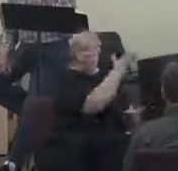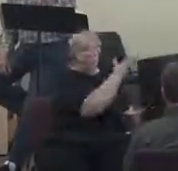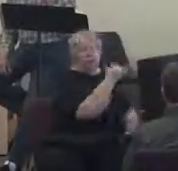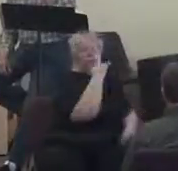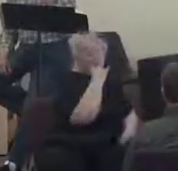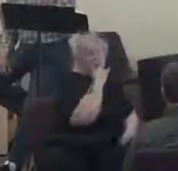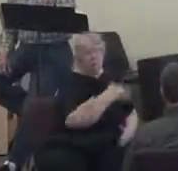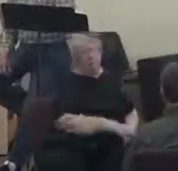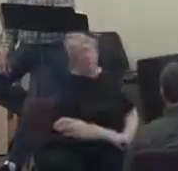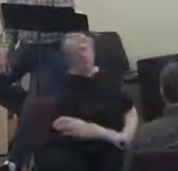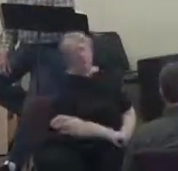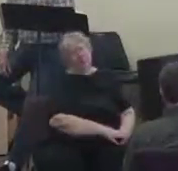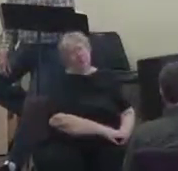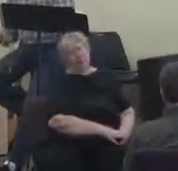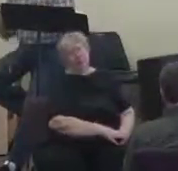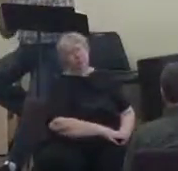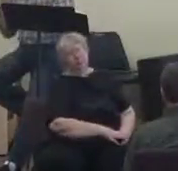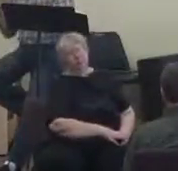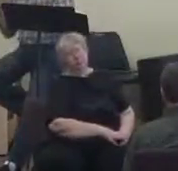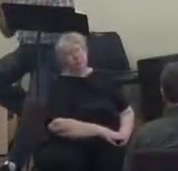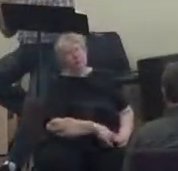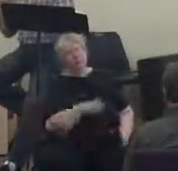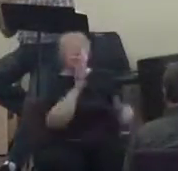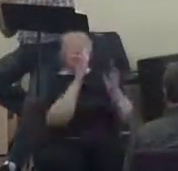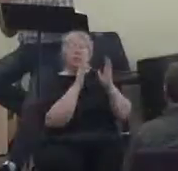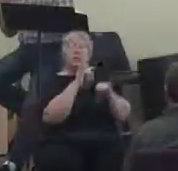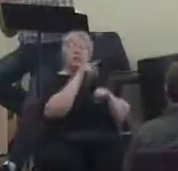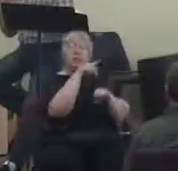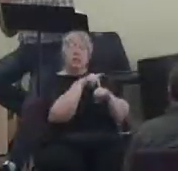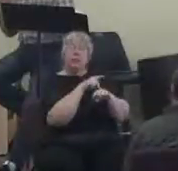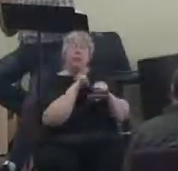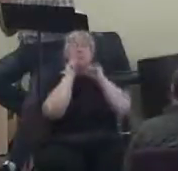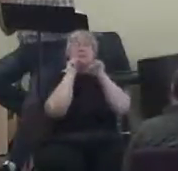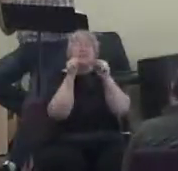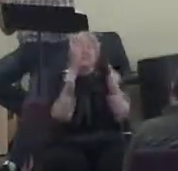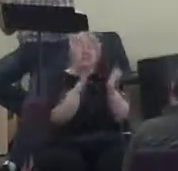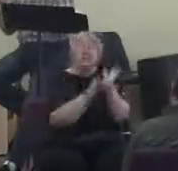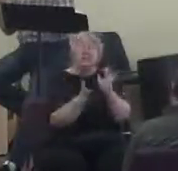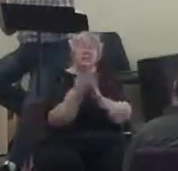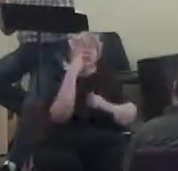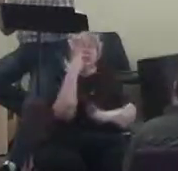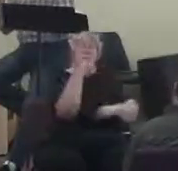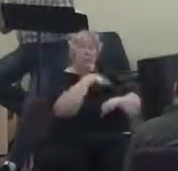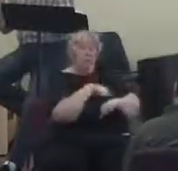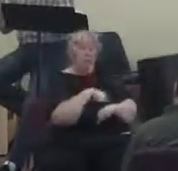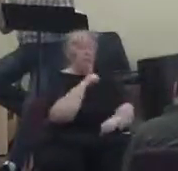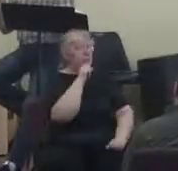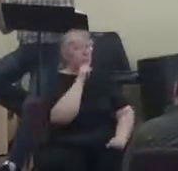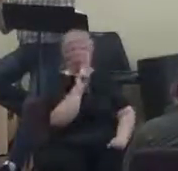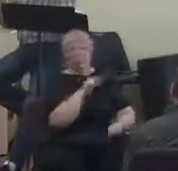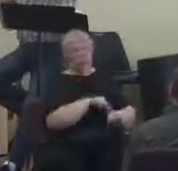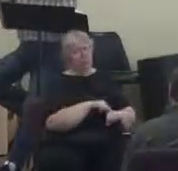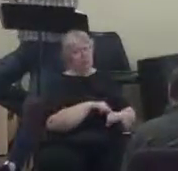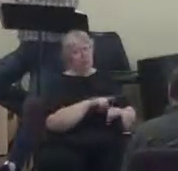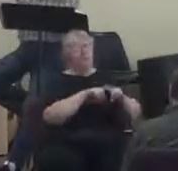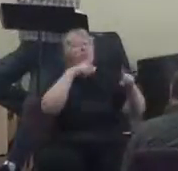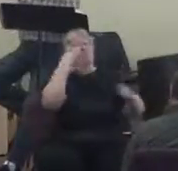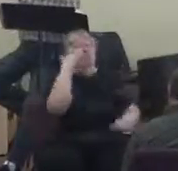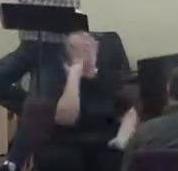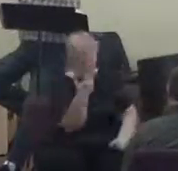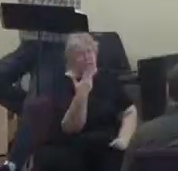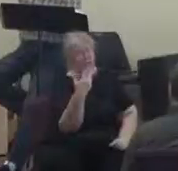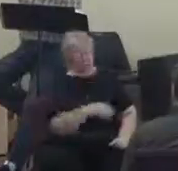John, denies Jesus three times. Not once, but three times. How many